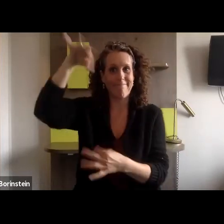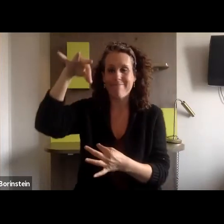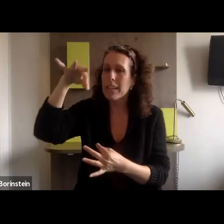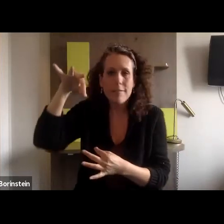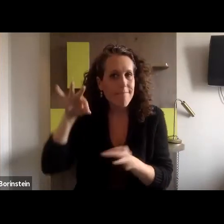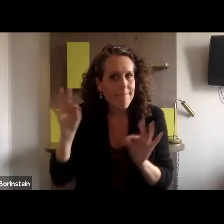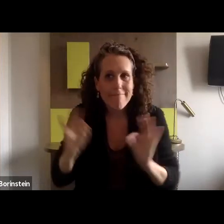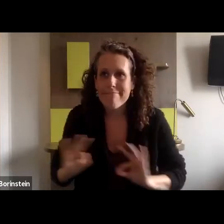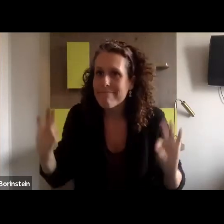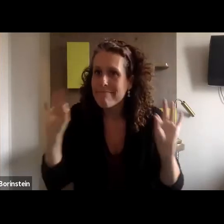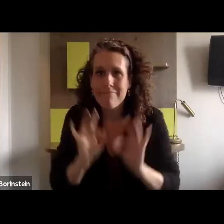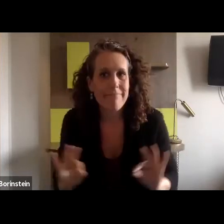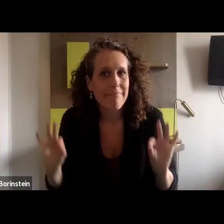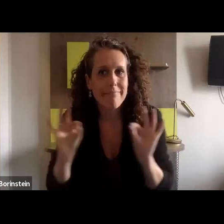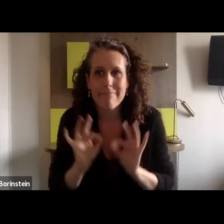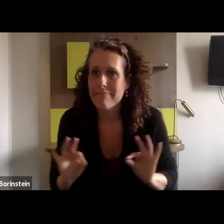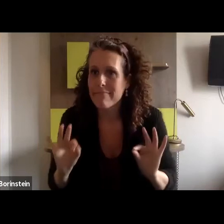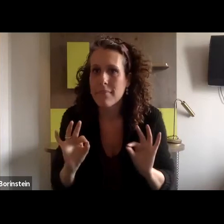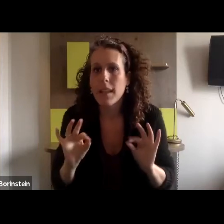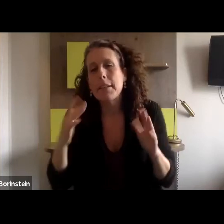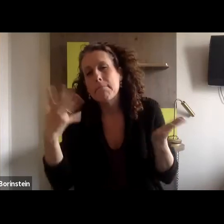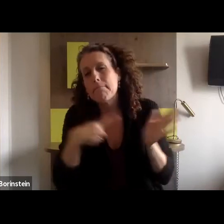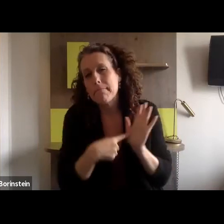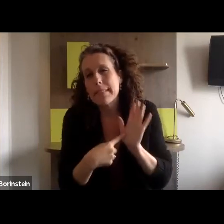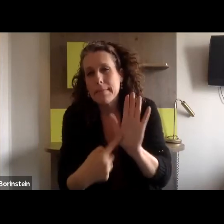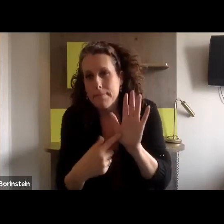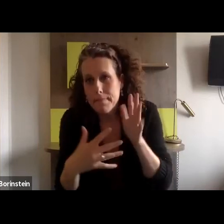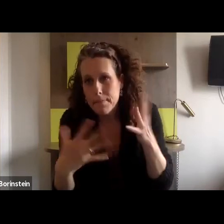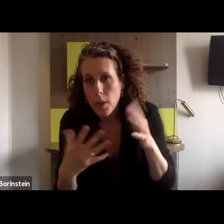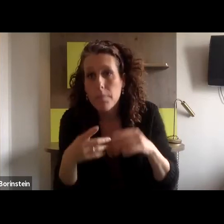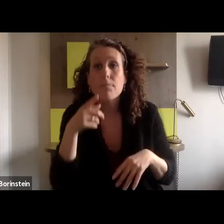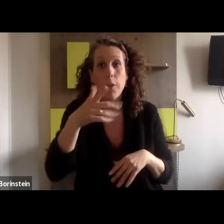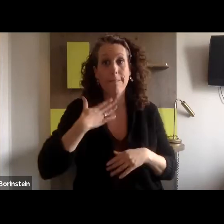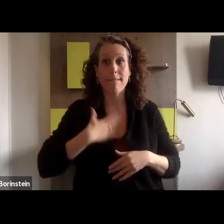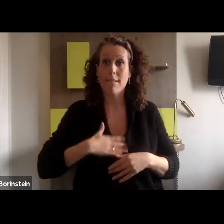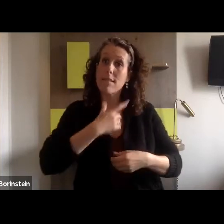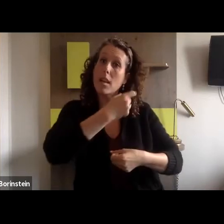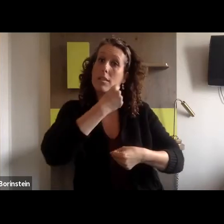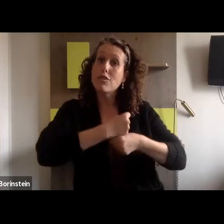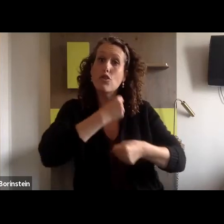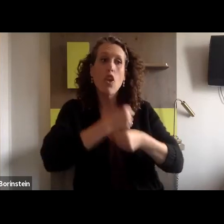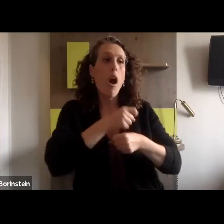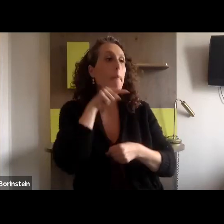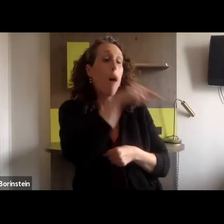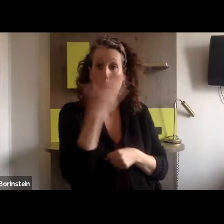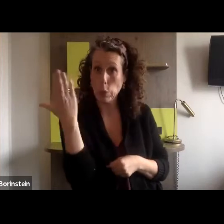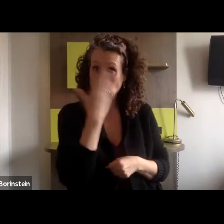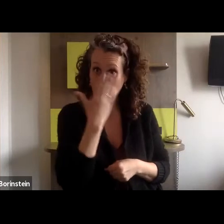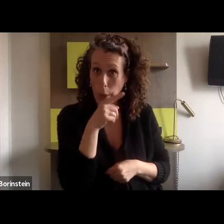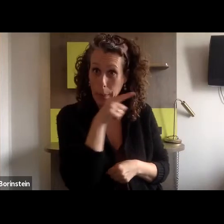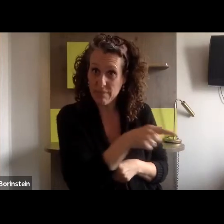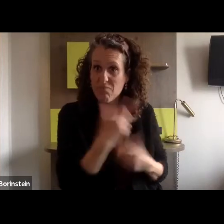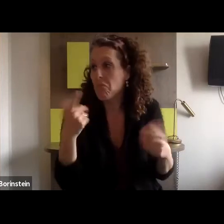means basically, for example, if you apply for a job, be it in a school, be it